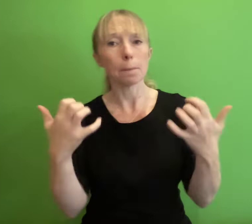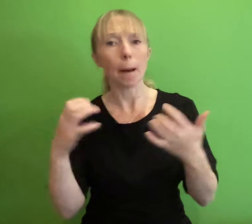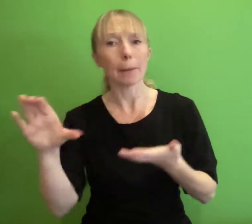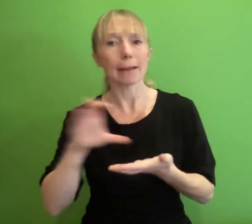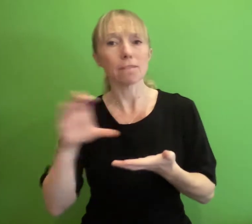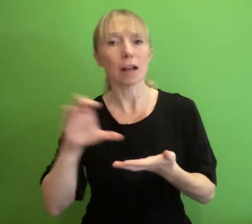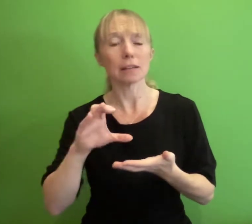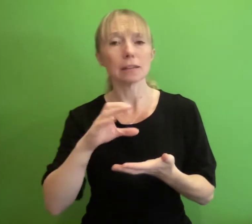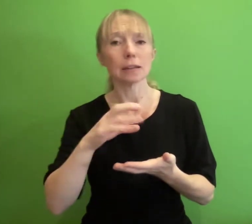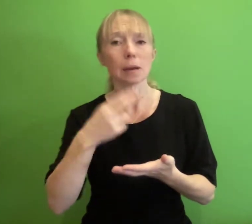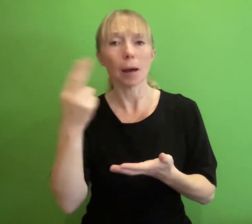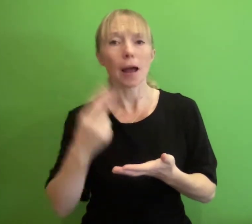England.